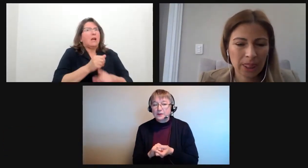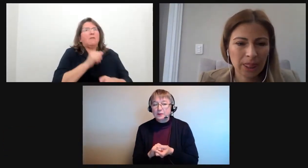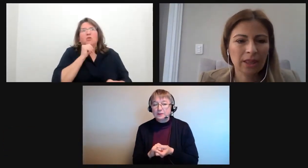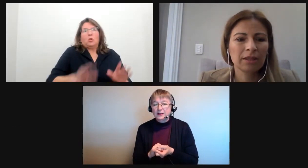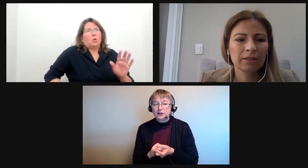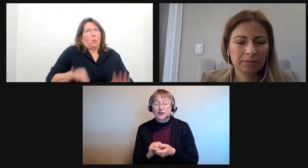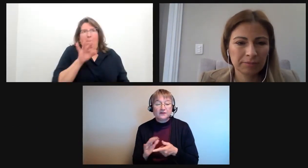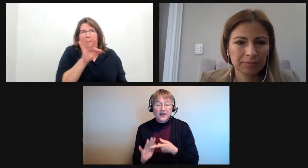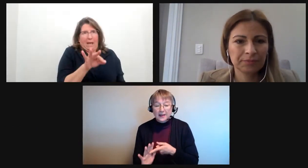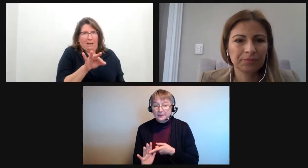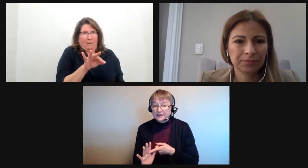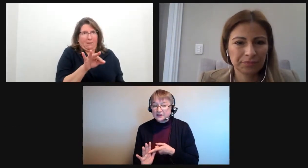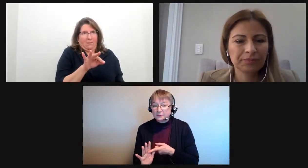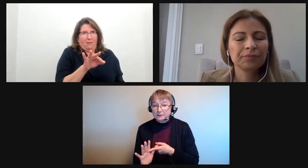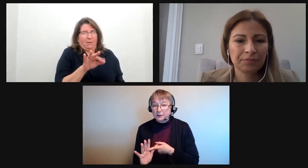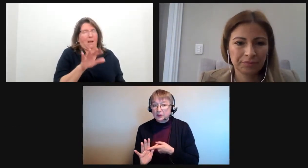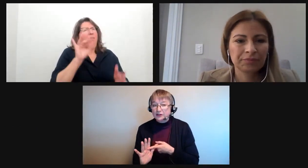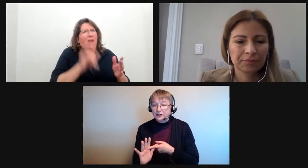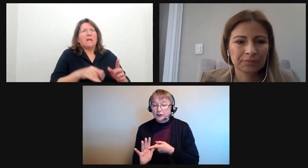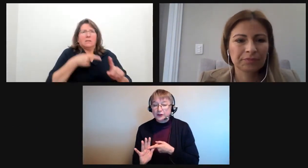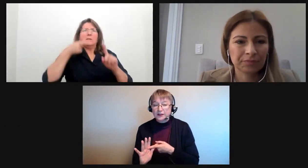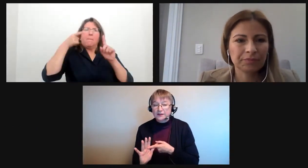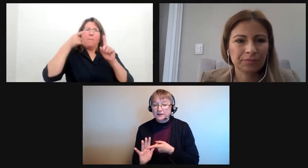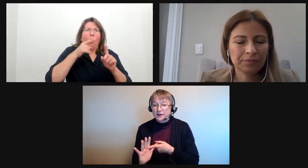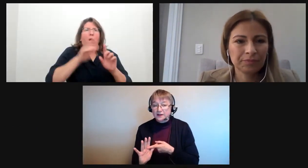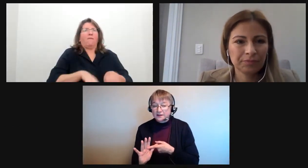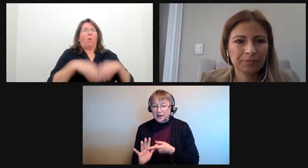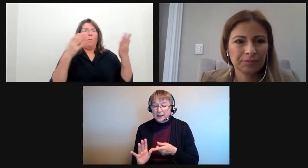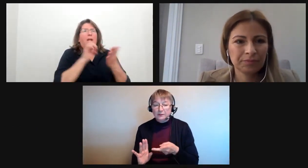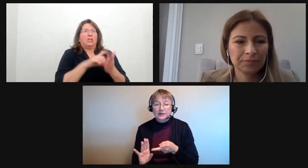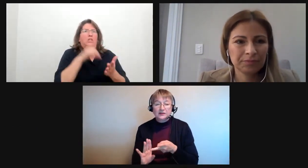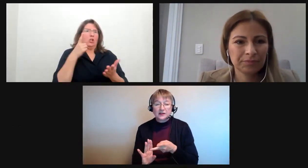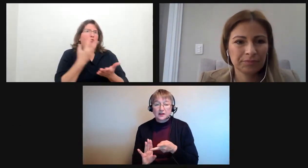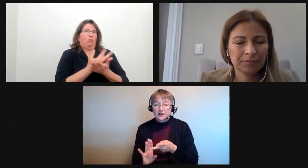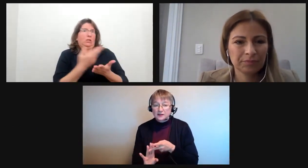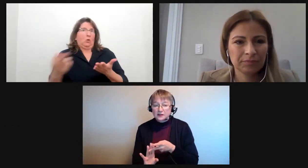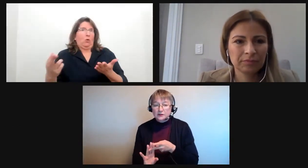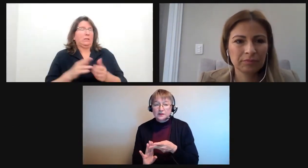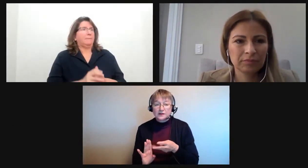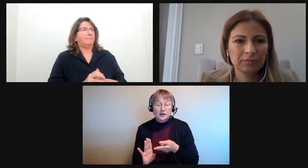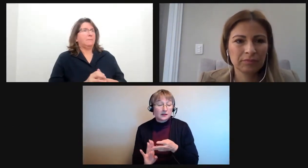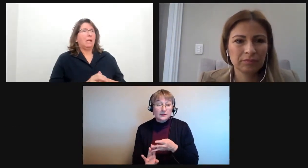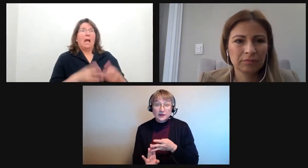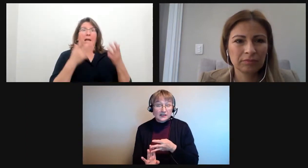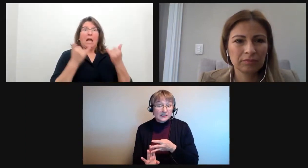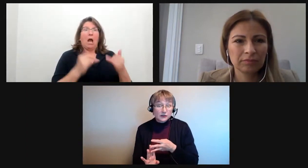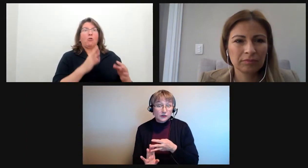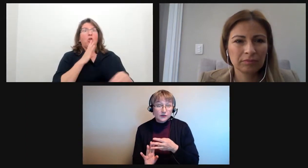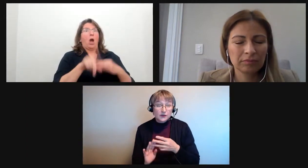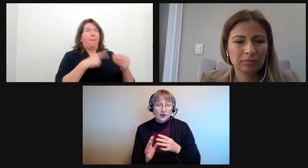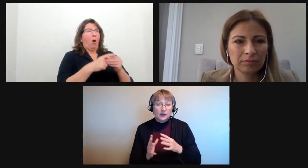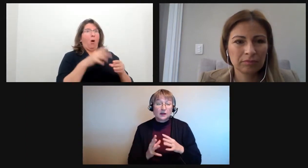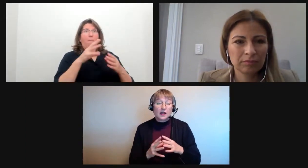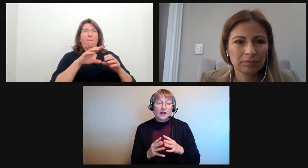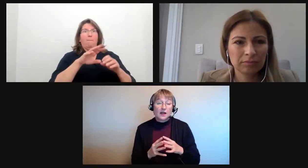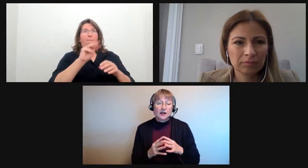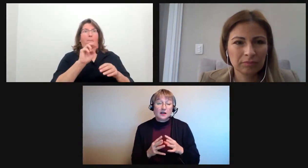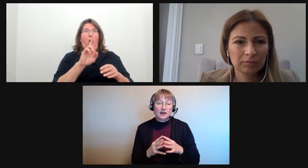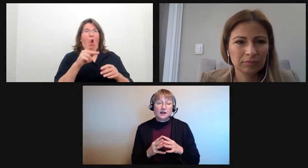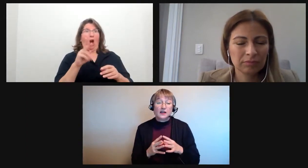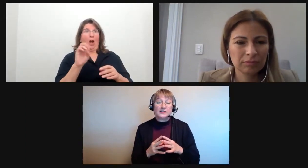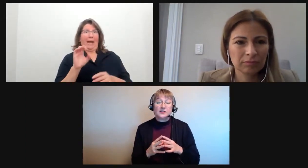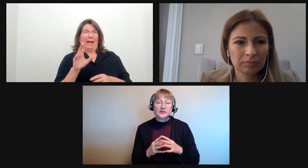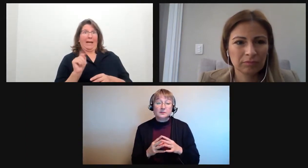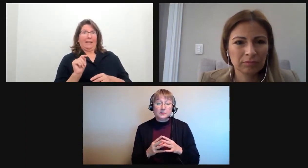Right? Because we want to make sure the families who might be wanting to learn this sign language, the students, even the teachers,